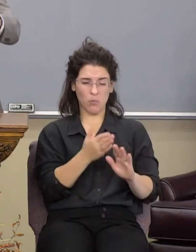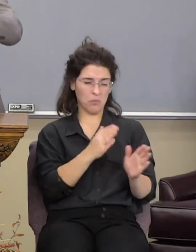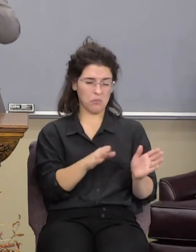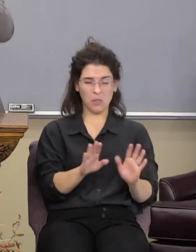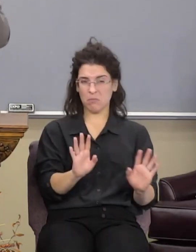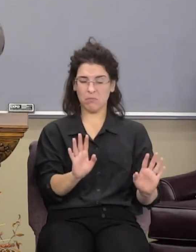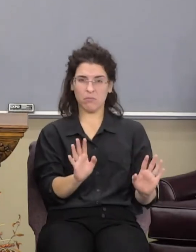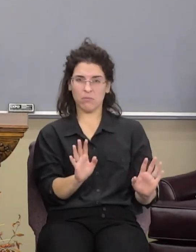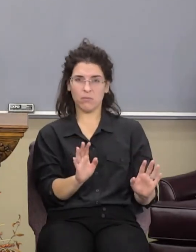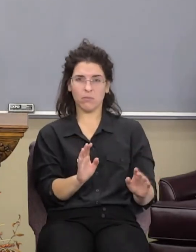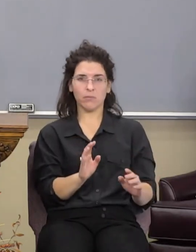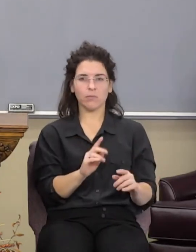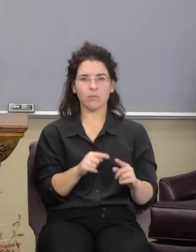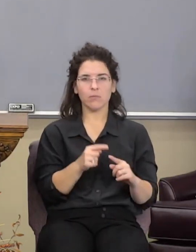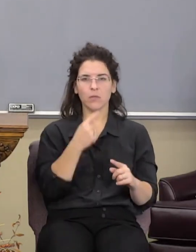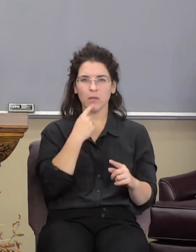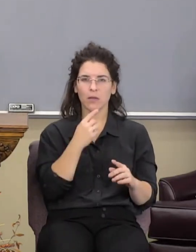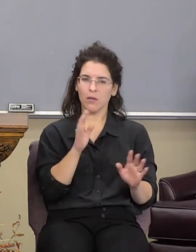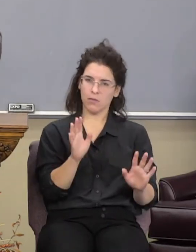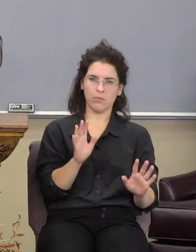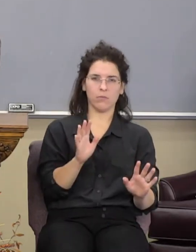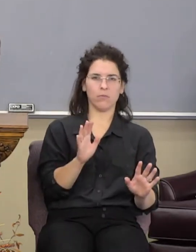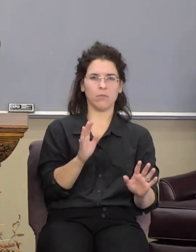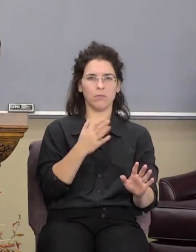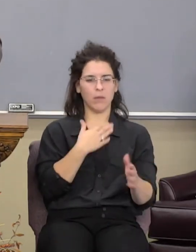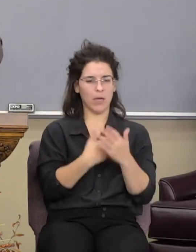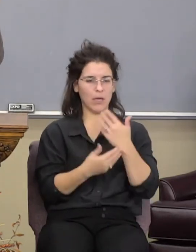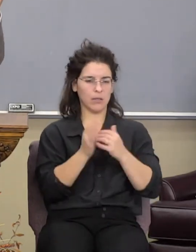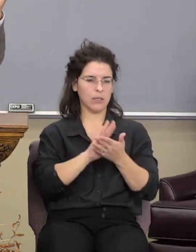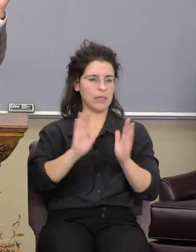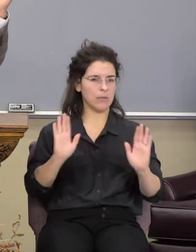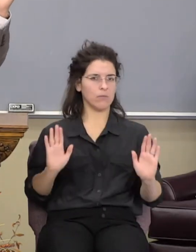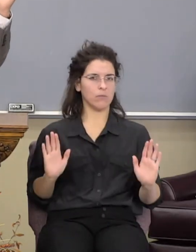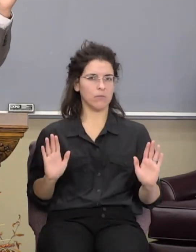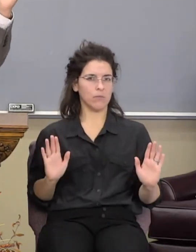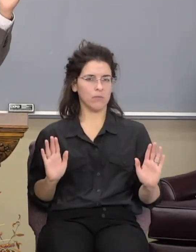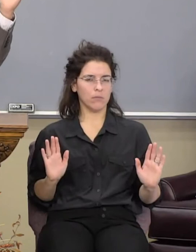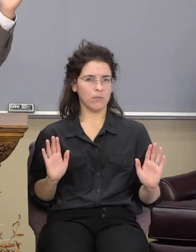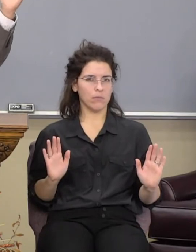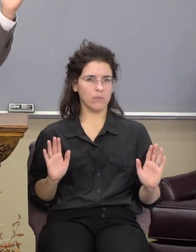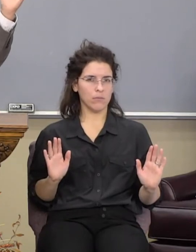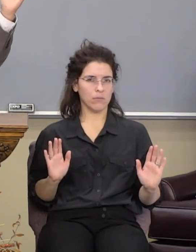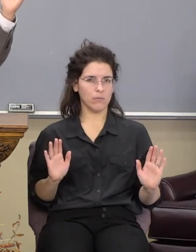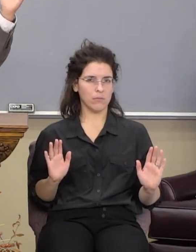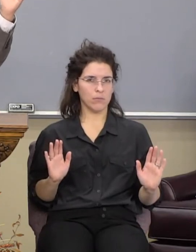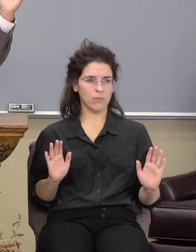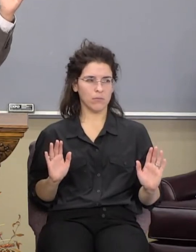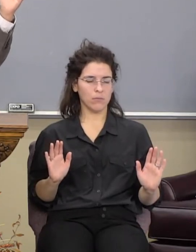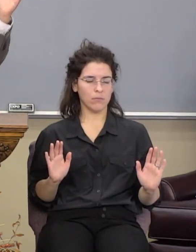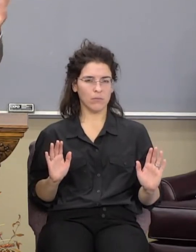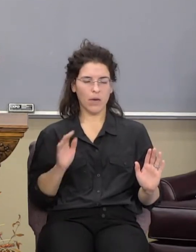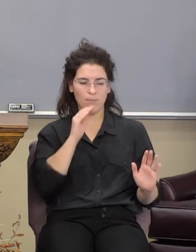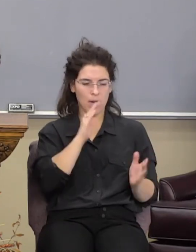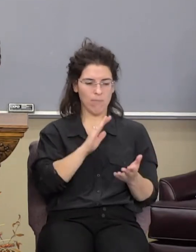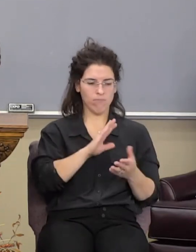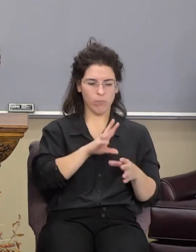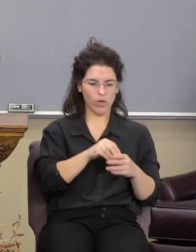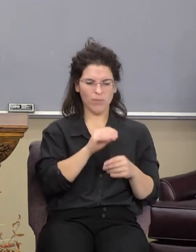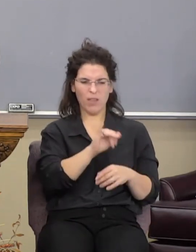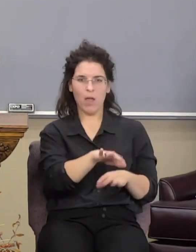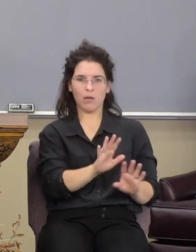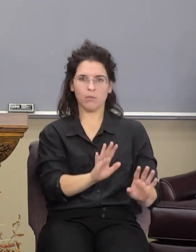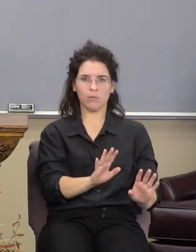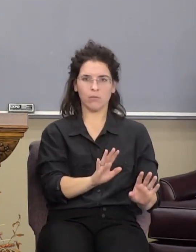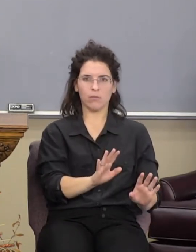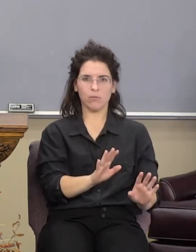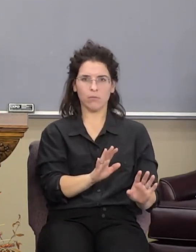plan. So when we say, hey, my hands are clean, that means I'm not participating in this. I'm not participating